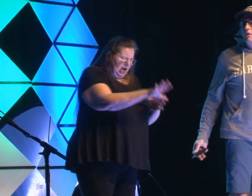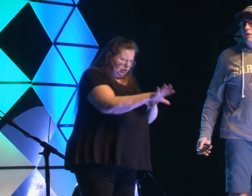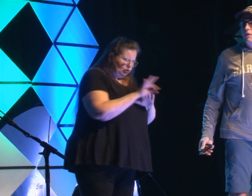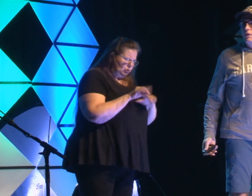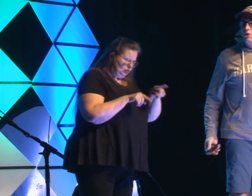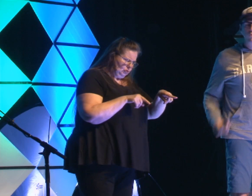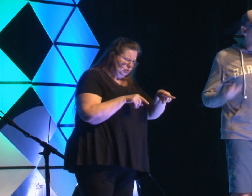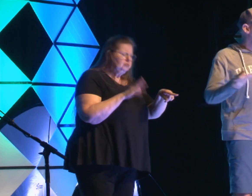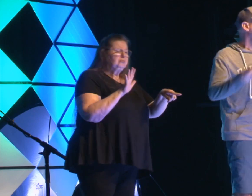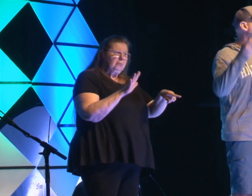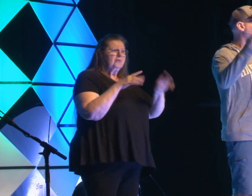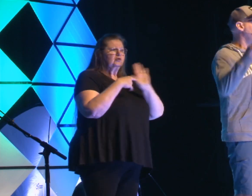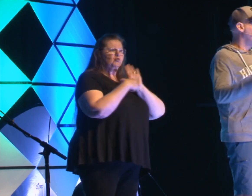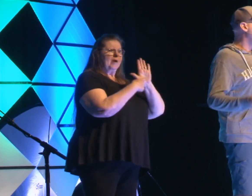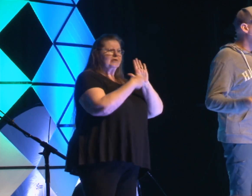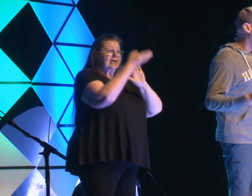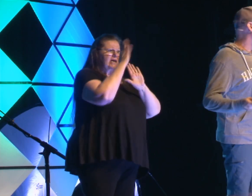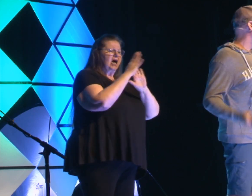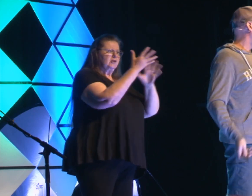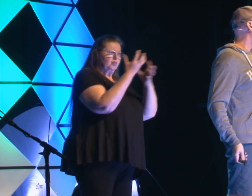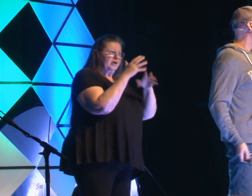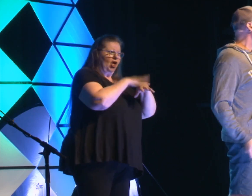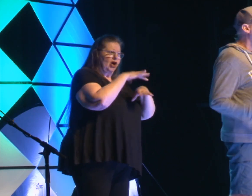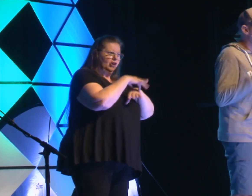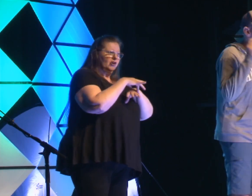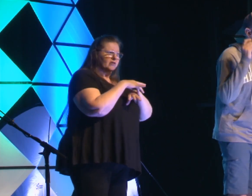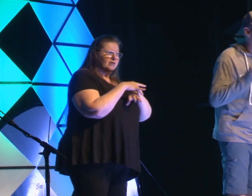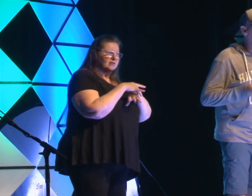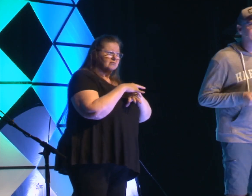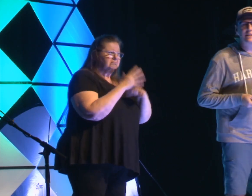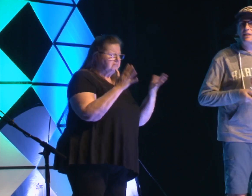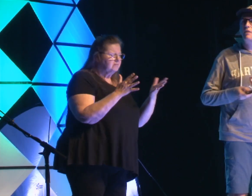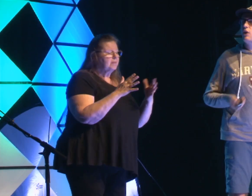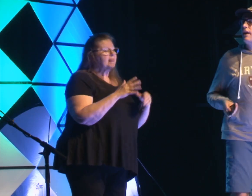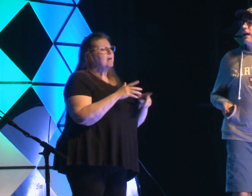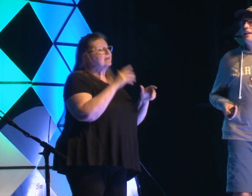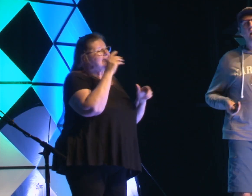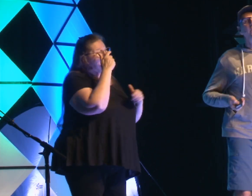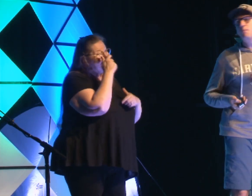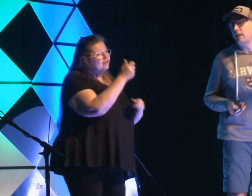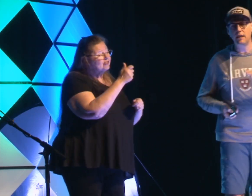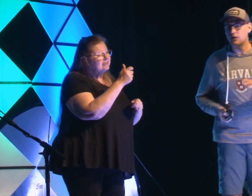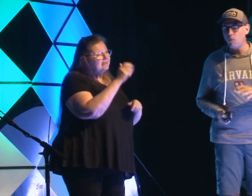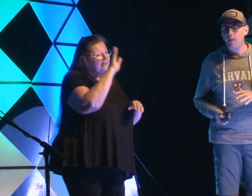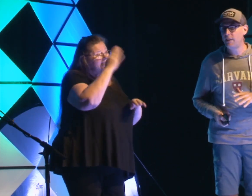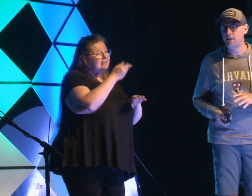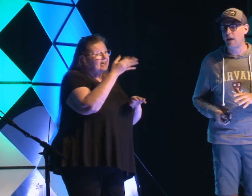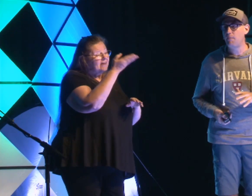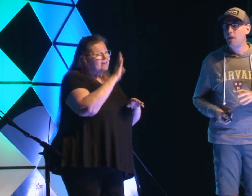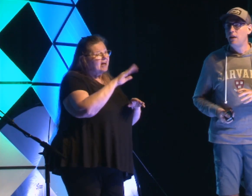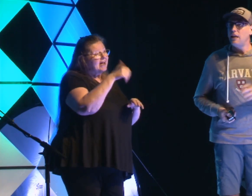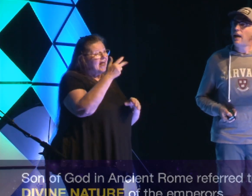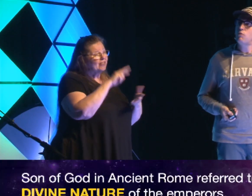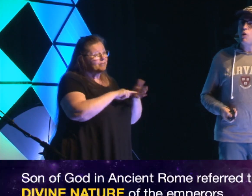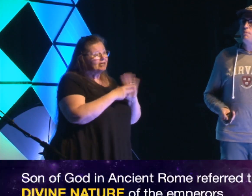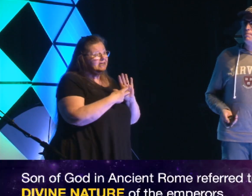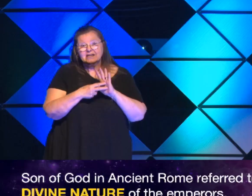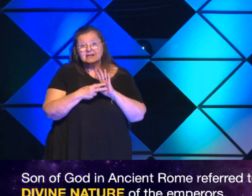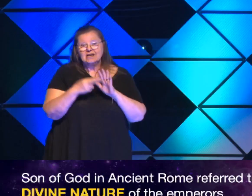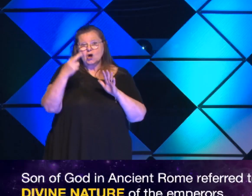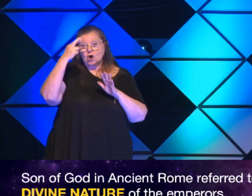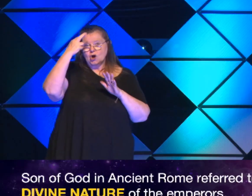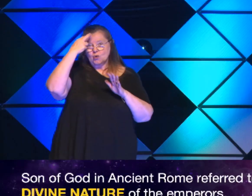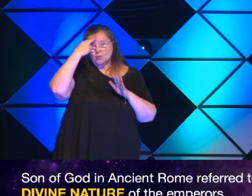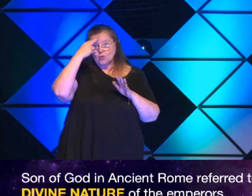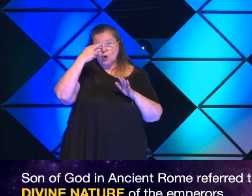chosen to represent God's will on this earth. Now, the interesting thing is Son of God had another meaning as well at the time, and it had a Roman